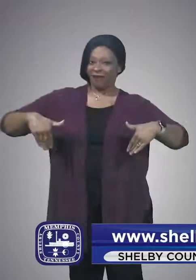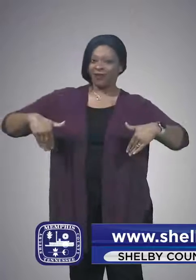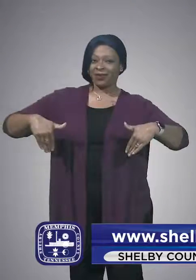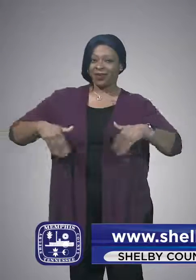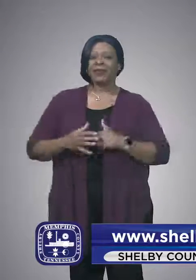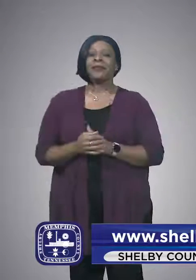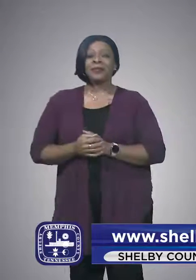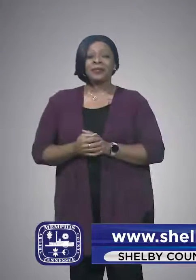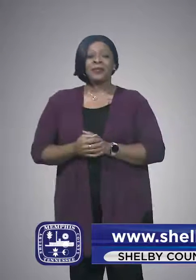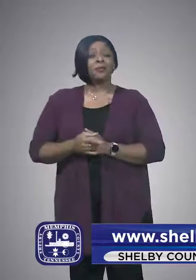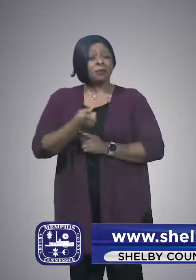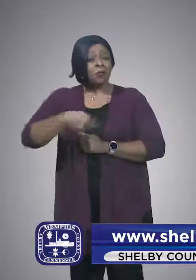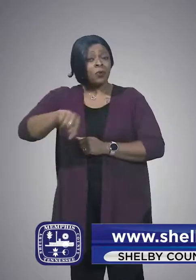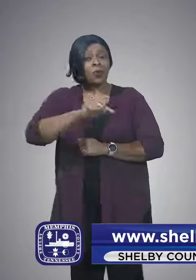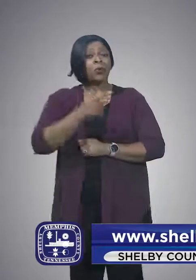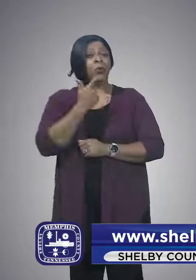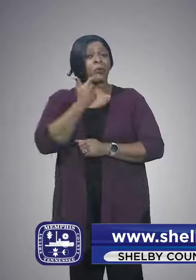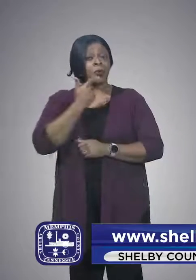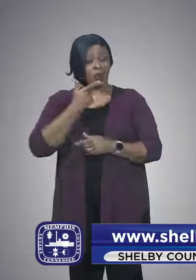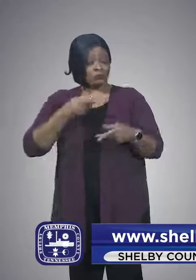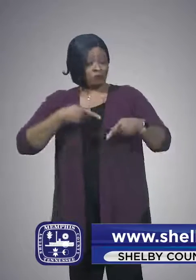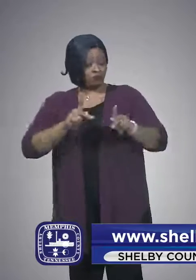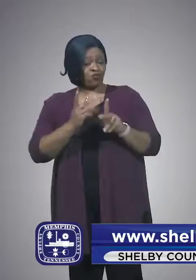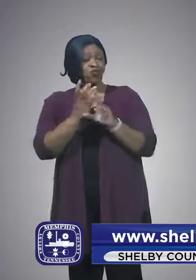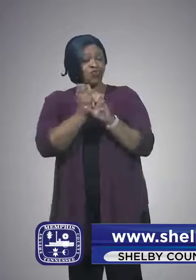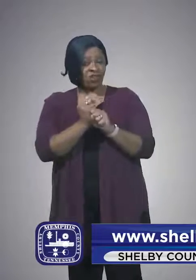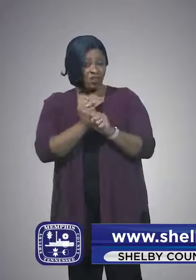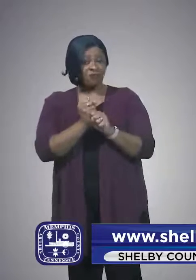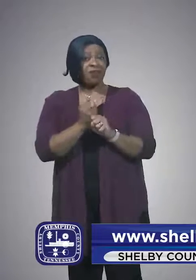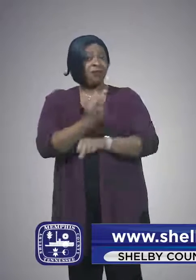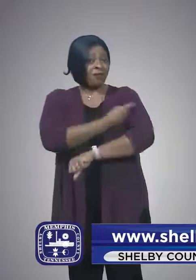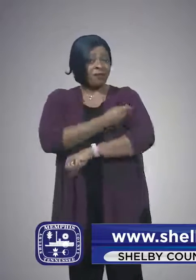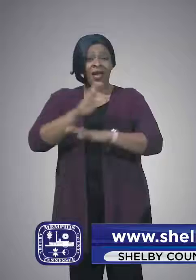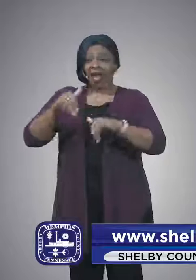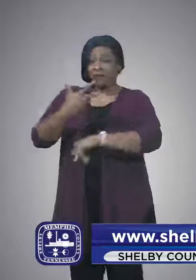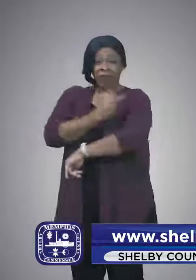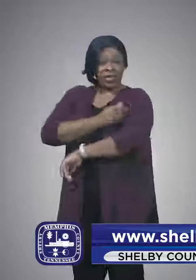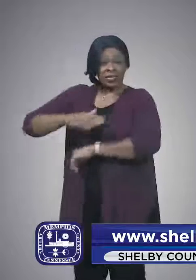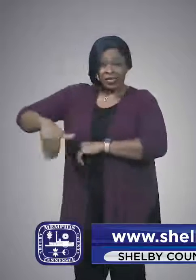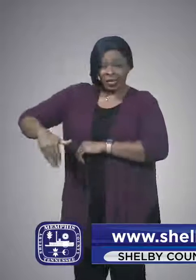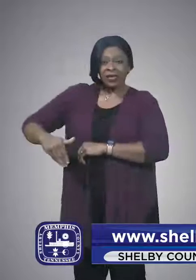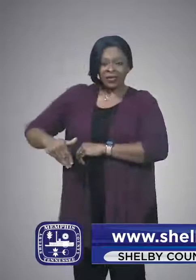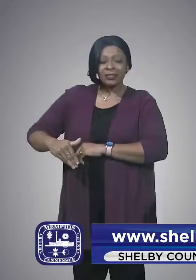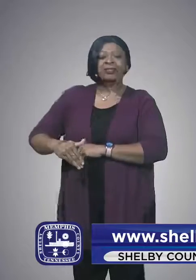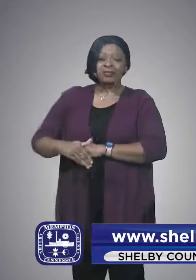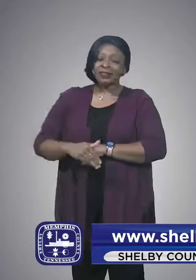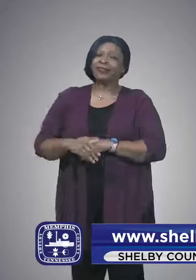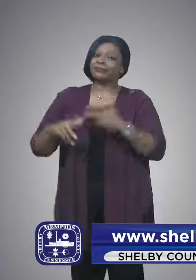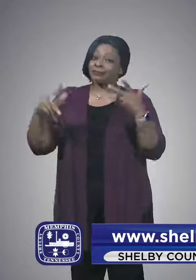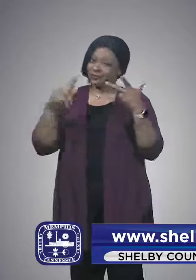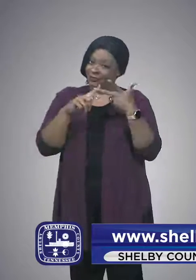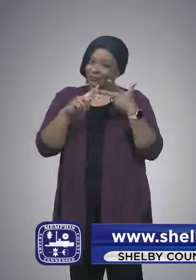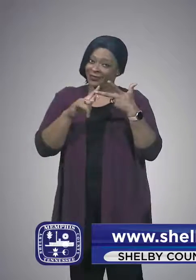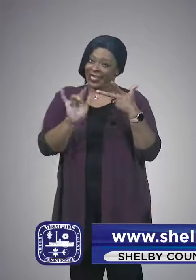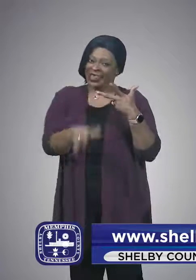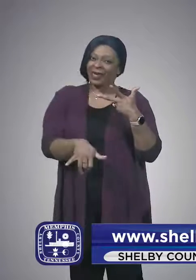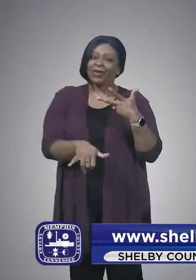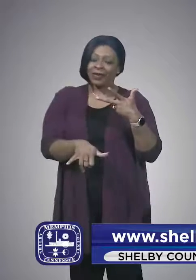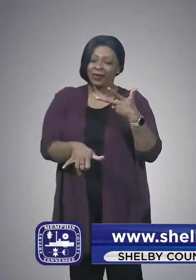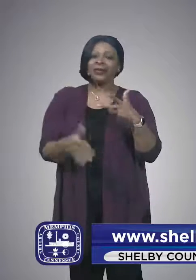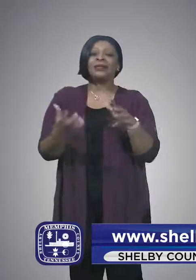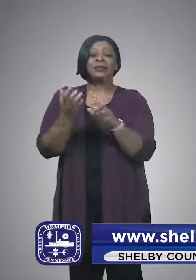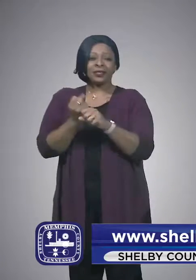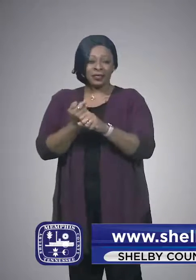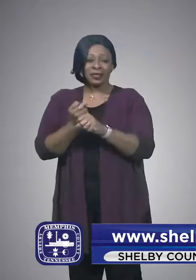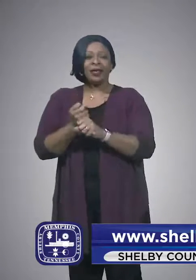so. And for those of you all who are eligible and have not been vaccinated, that's where number 3 comes in.